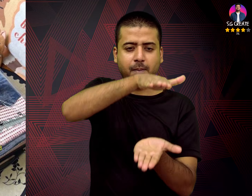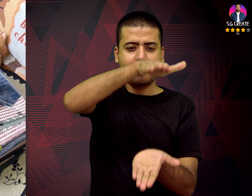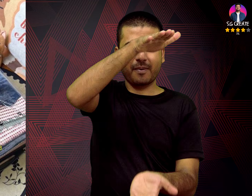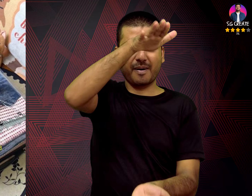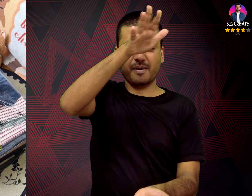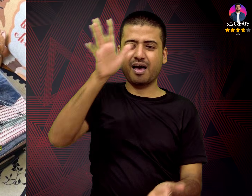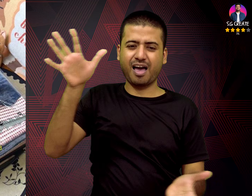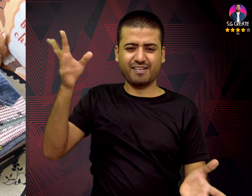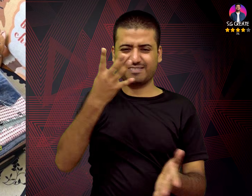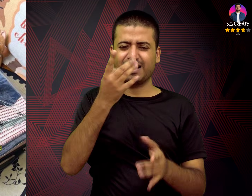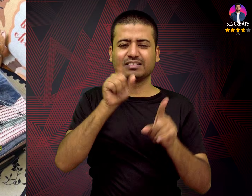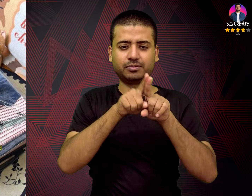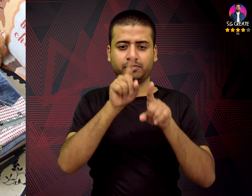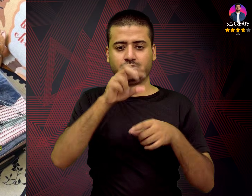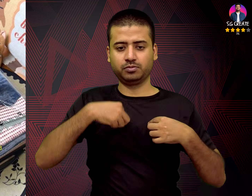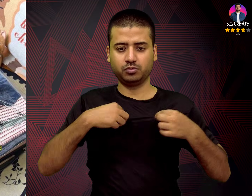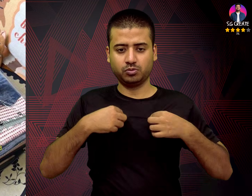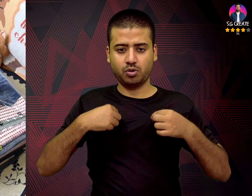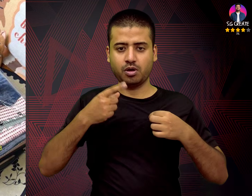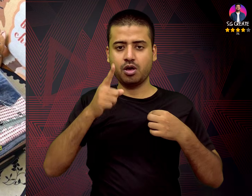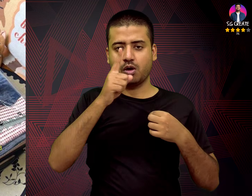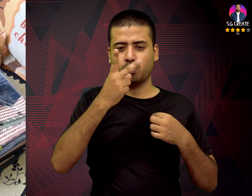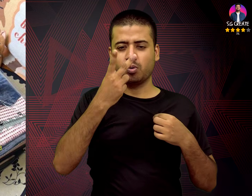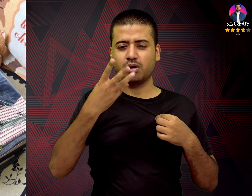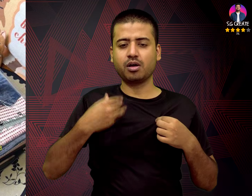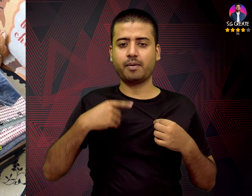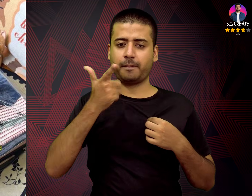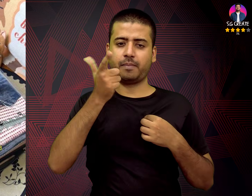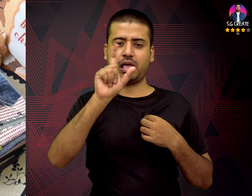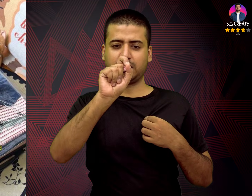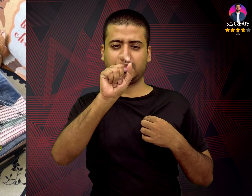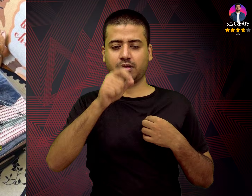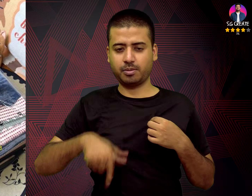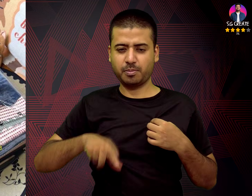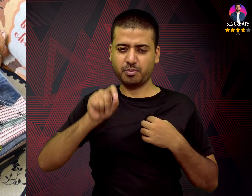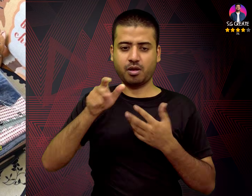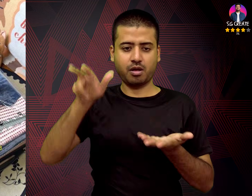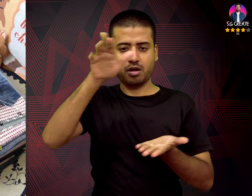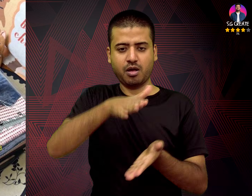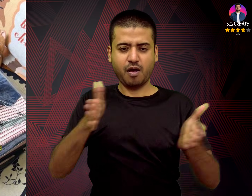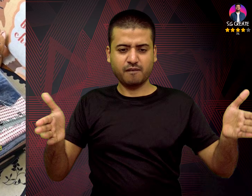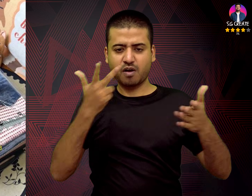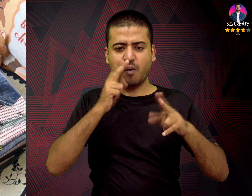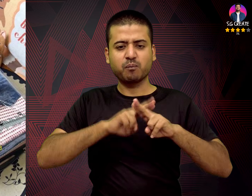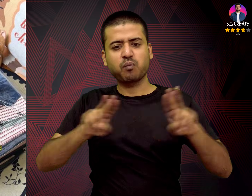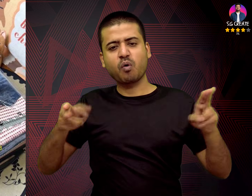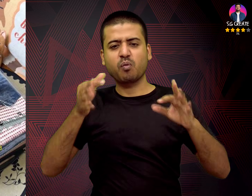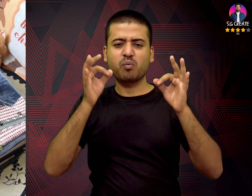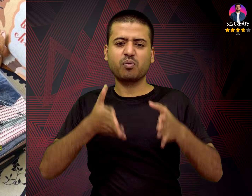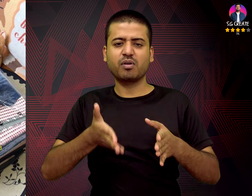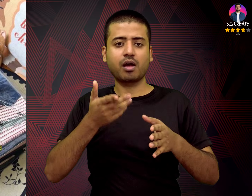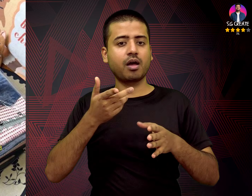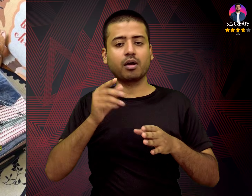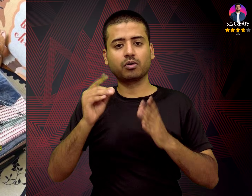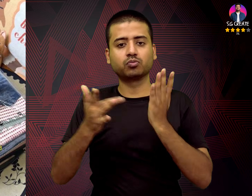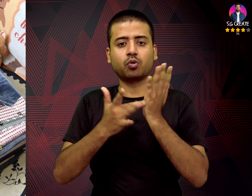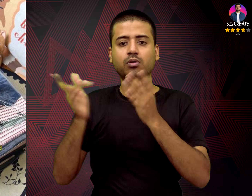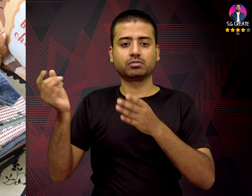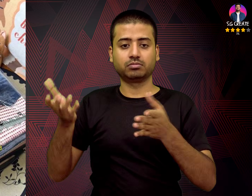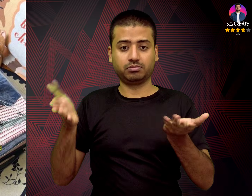transparent, you can see exactly what is inside. This eliminates the digging effect, where travelers ruin their meticulously folded